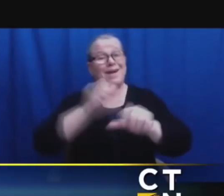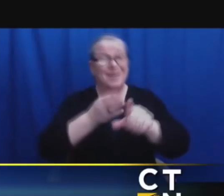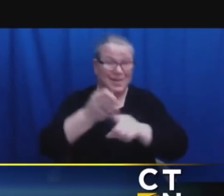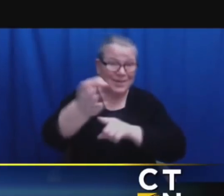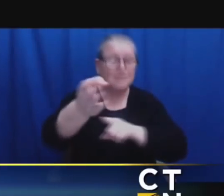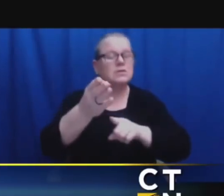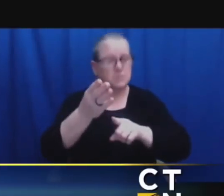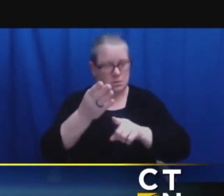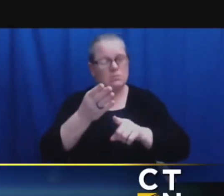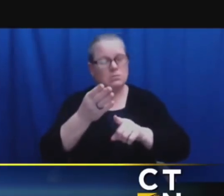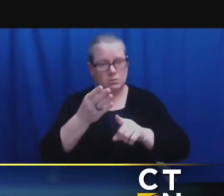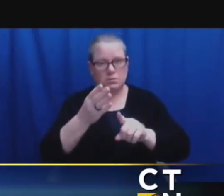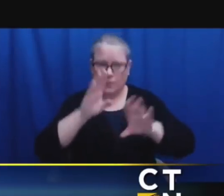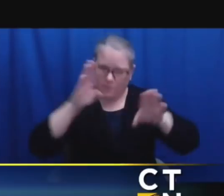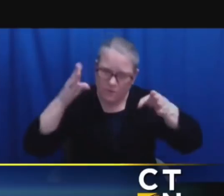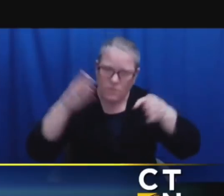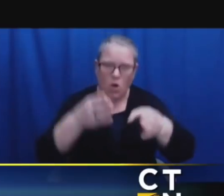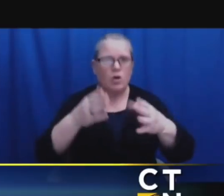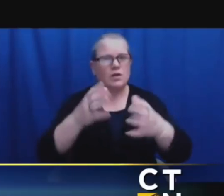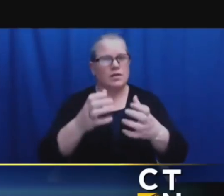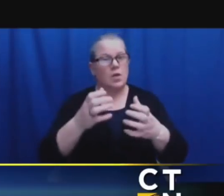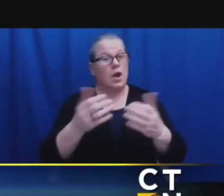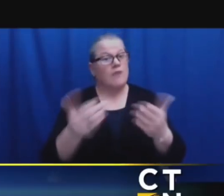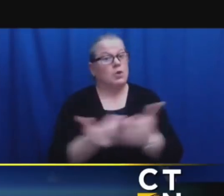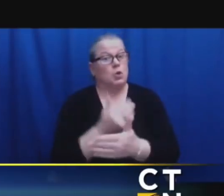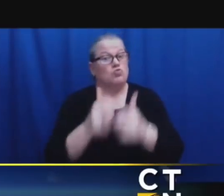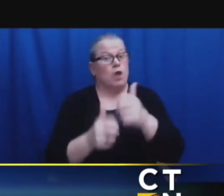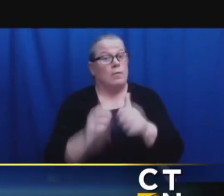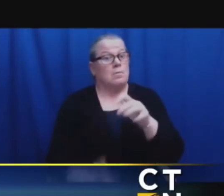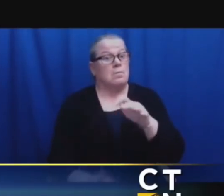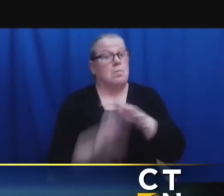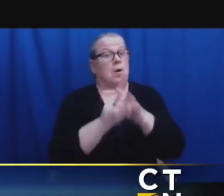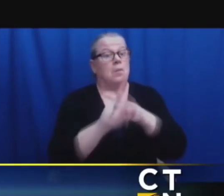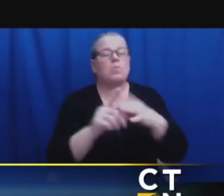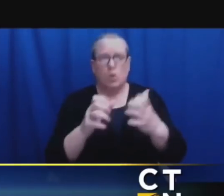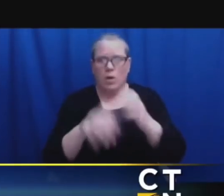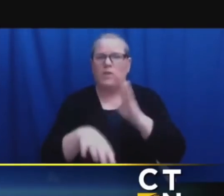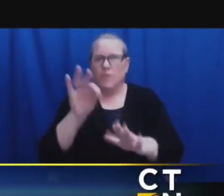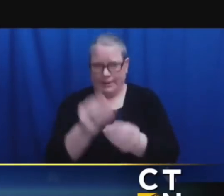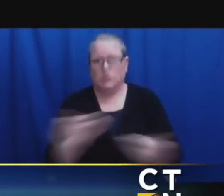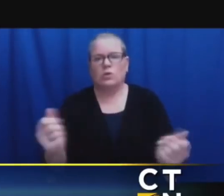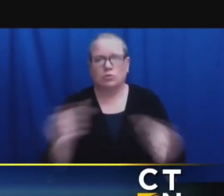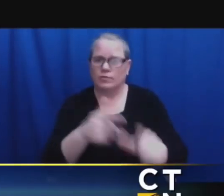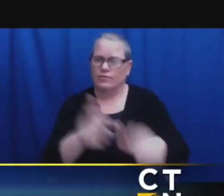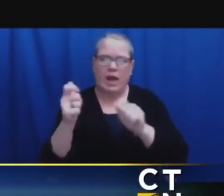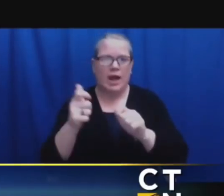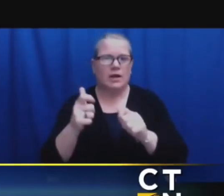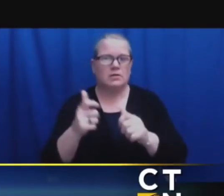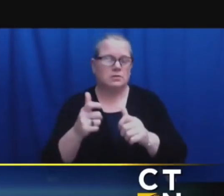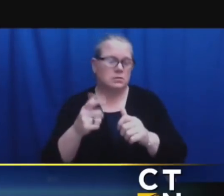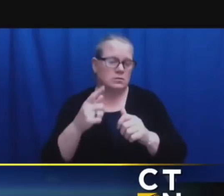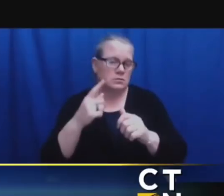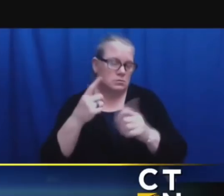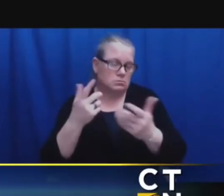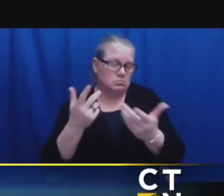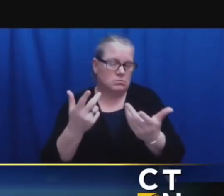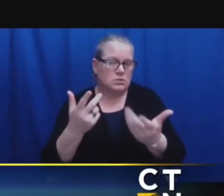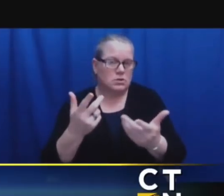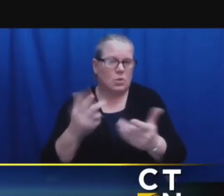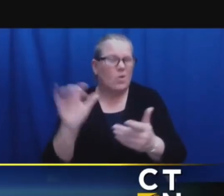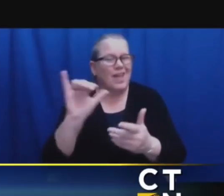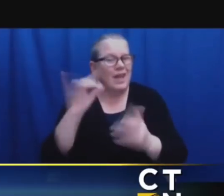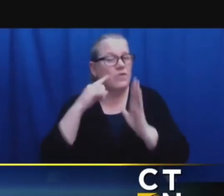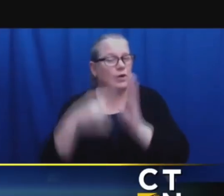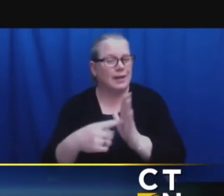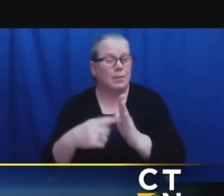looking for solutions to new arising problems, such as the one of the variants. And I'm